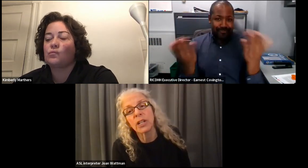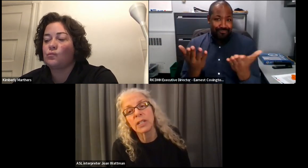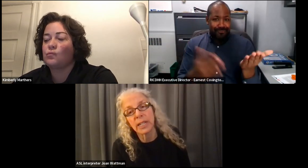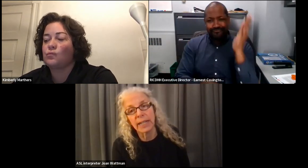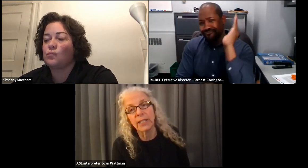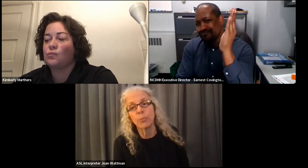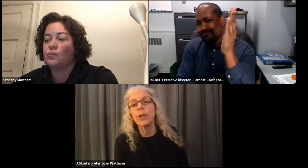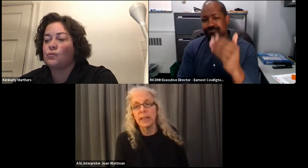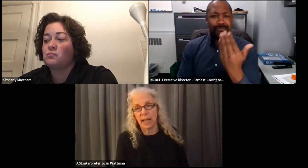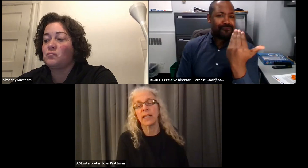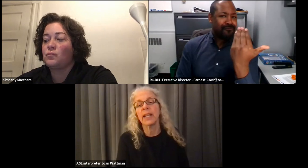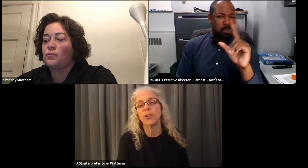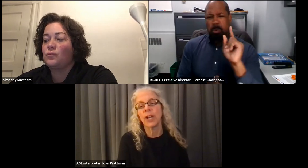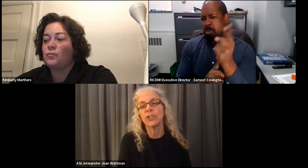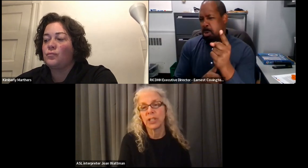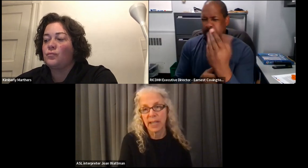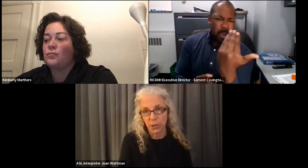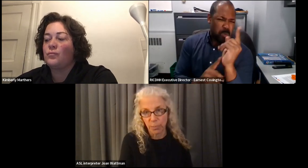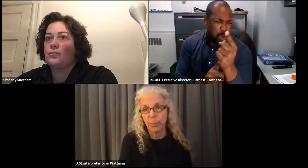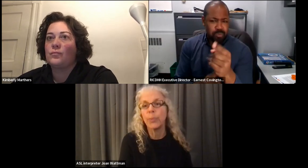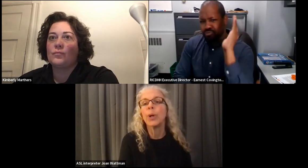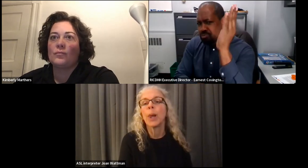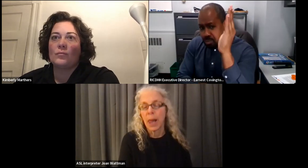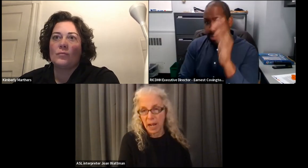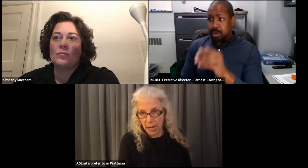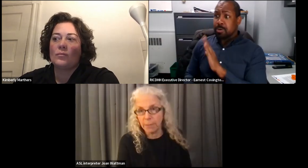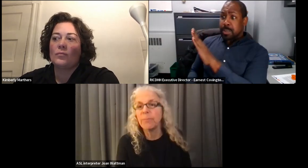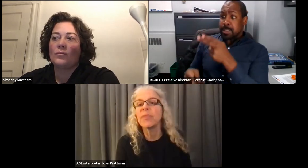decided tonight to bring the Helen Keller National Center